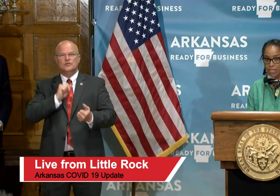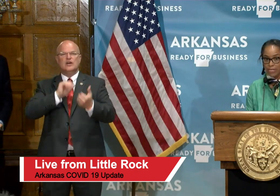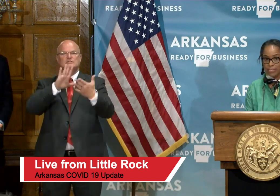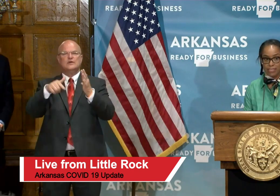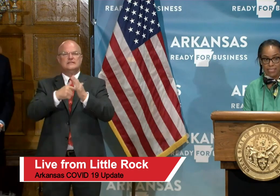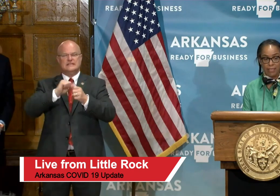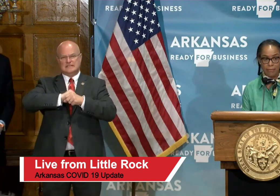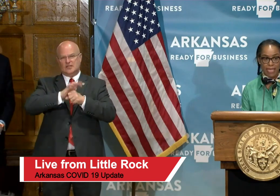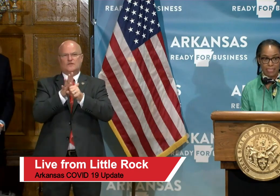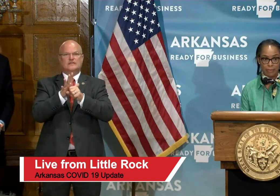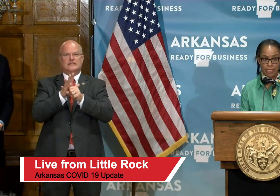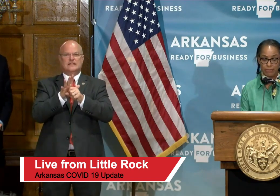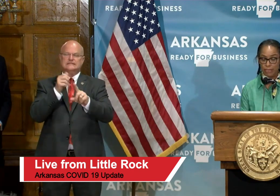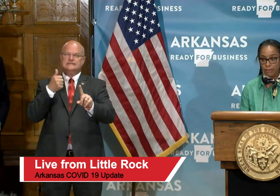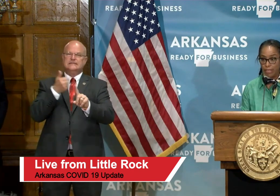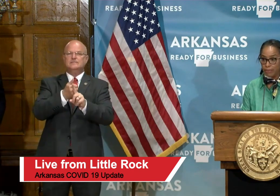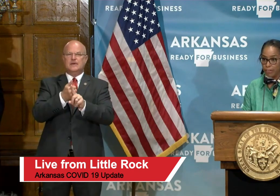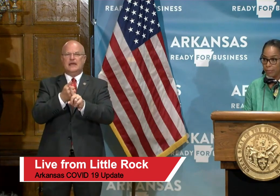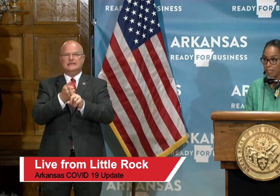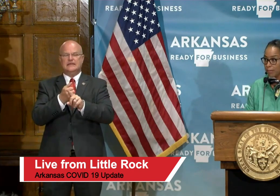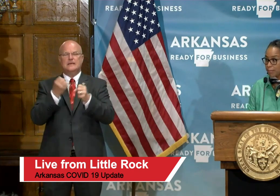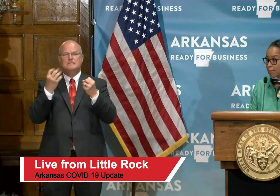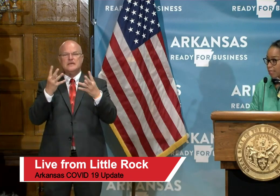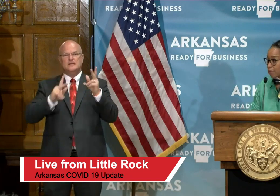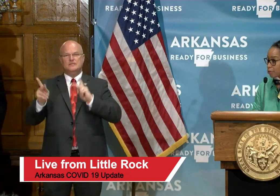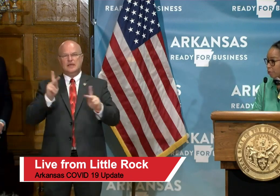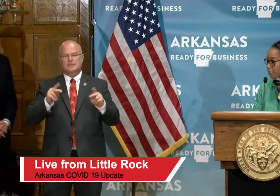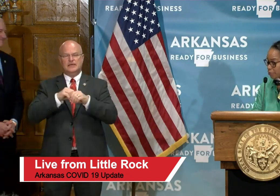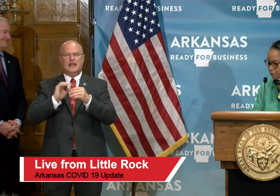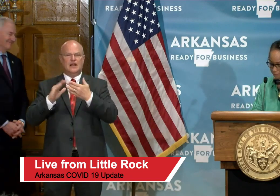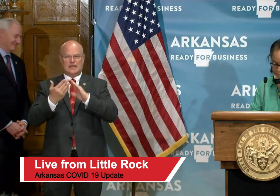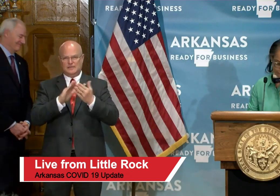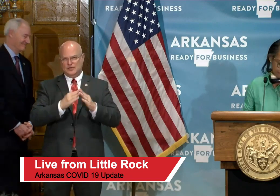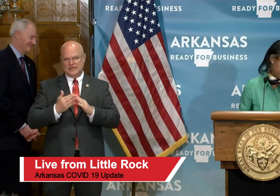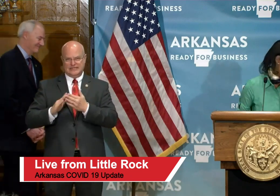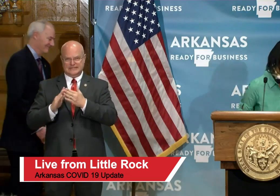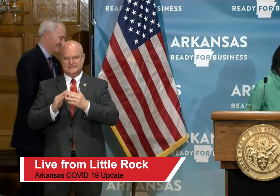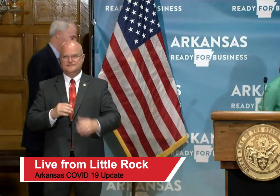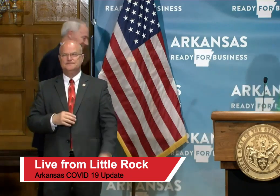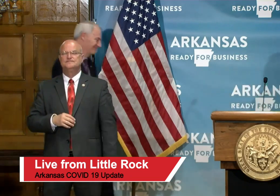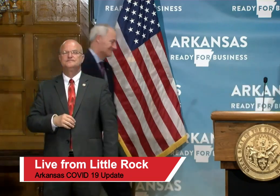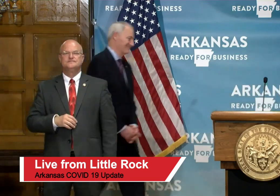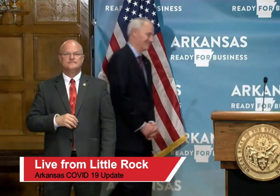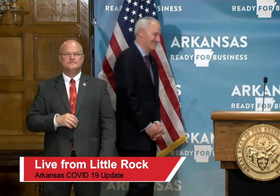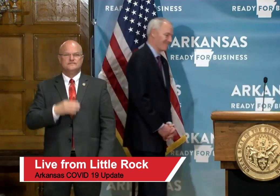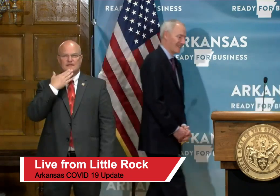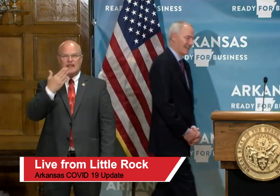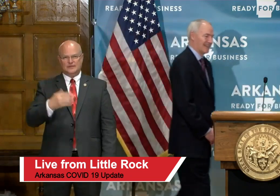address this virus that's impacting many of our communities. Thank you so much.